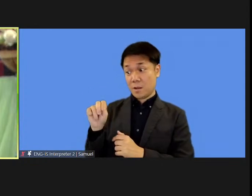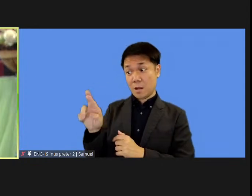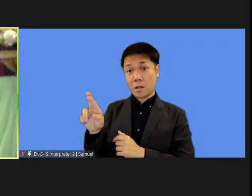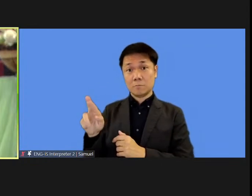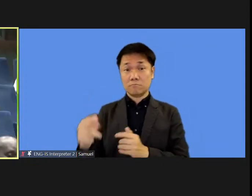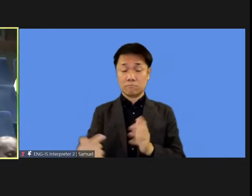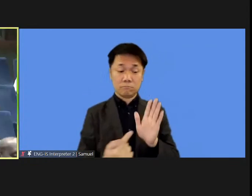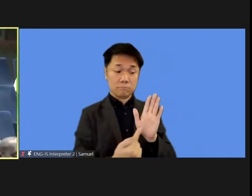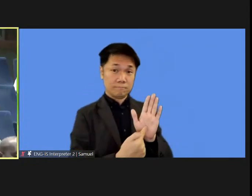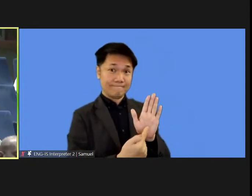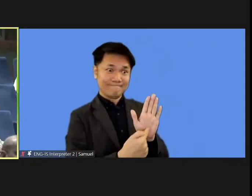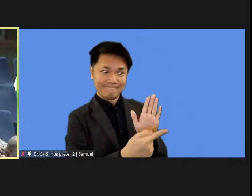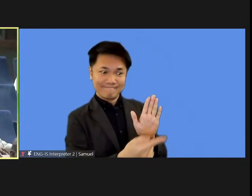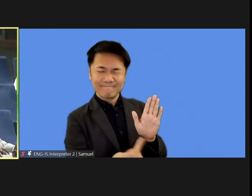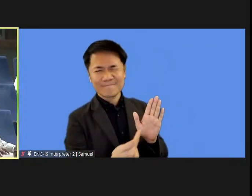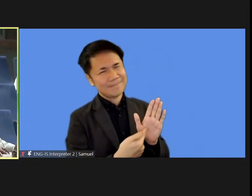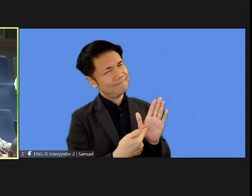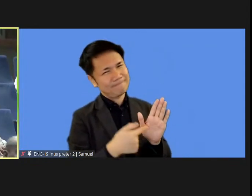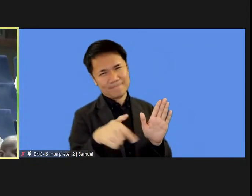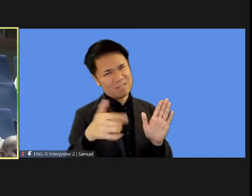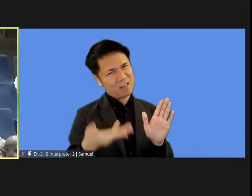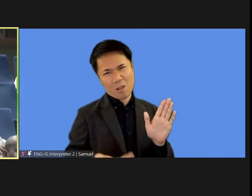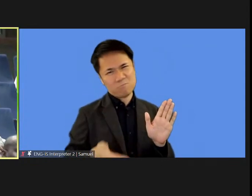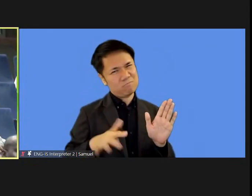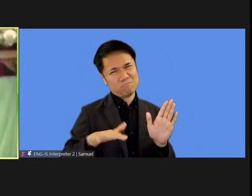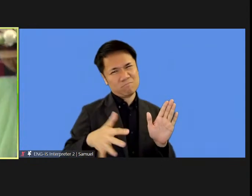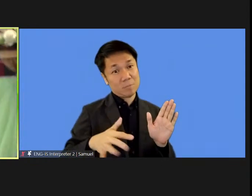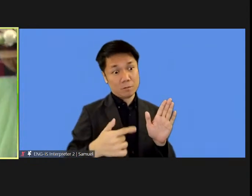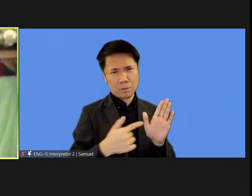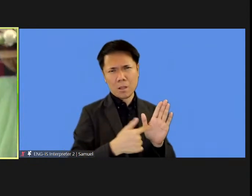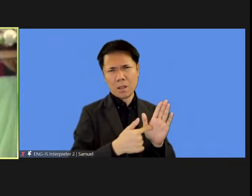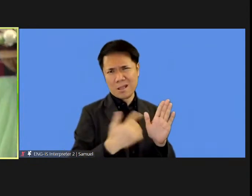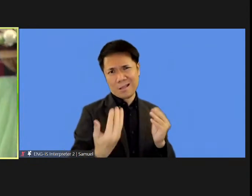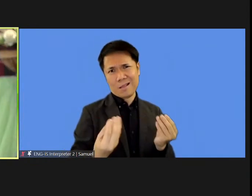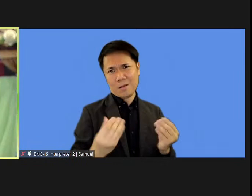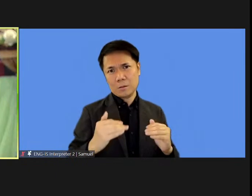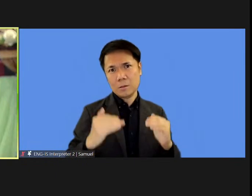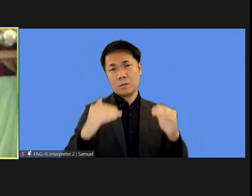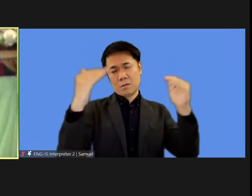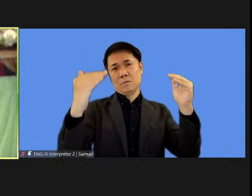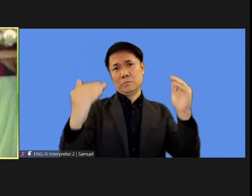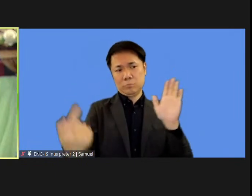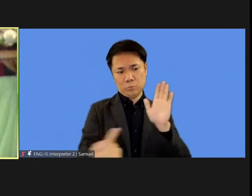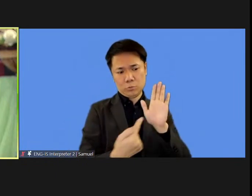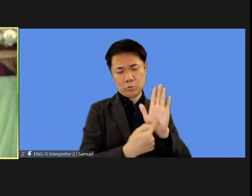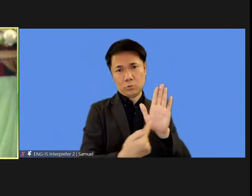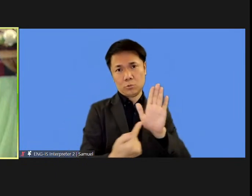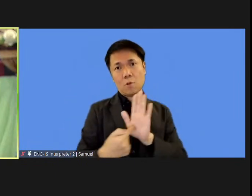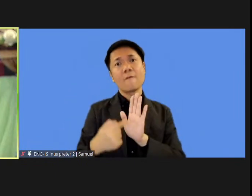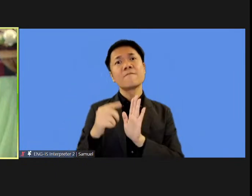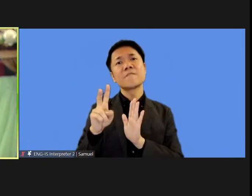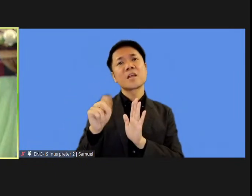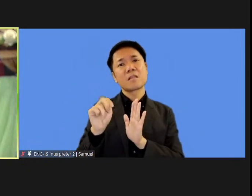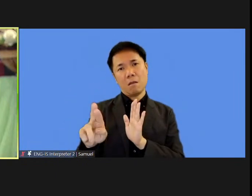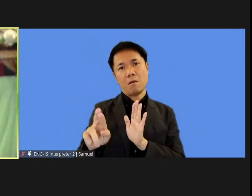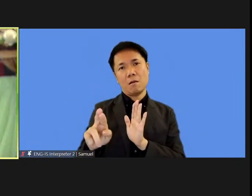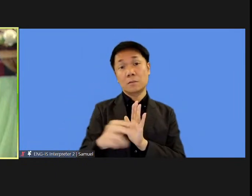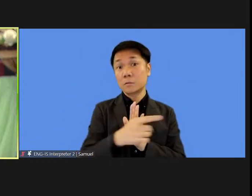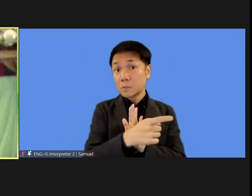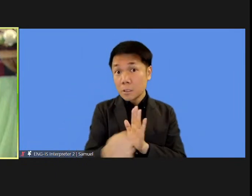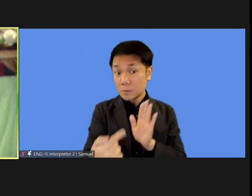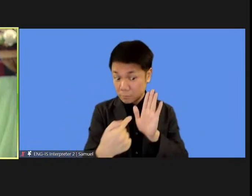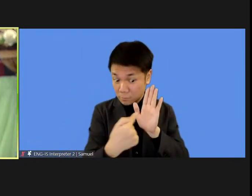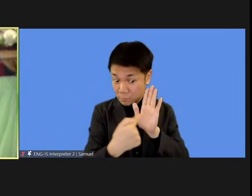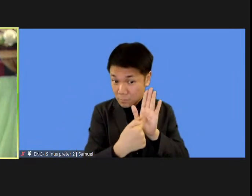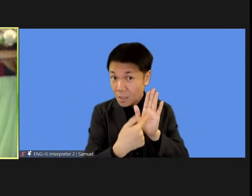It's also another thing for us to have a lackadaisical approach to taking action. So if we take actions are going